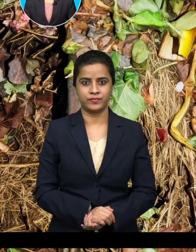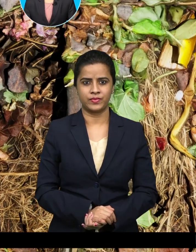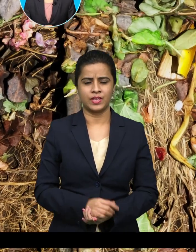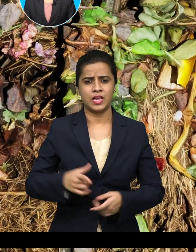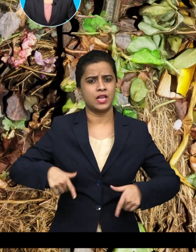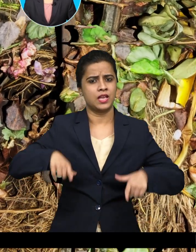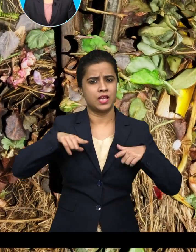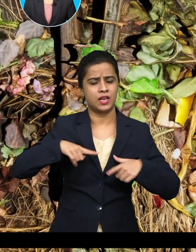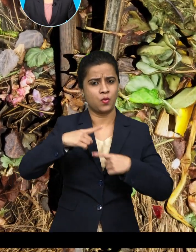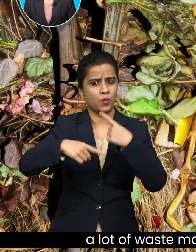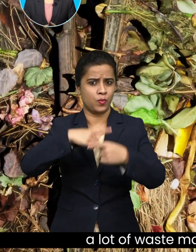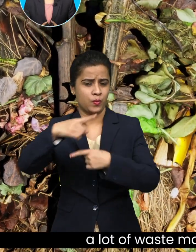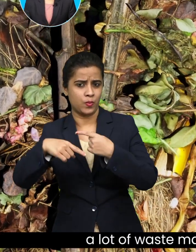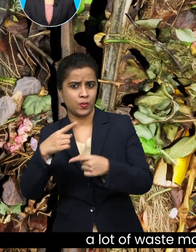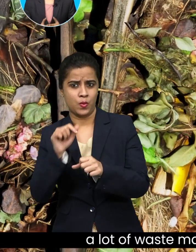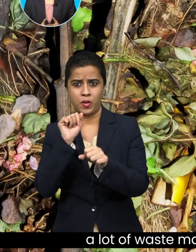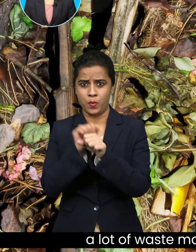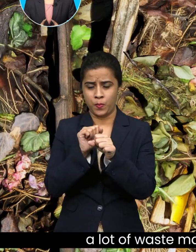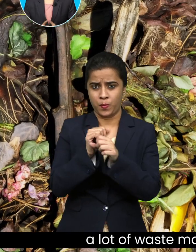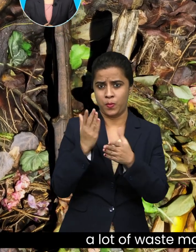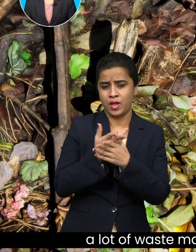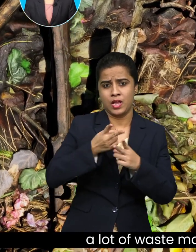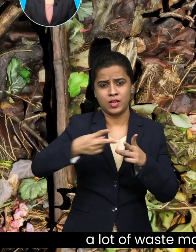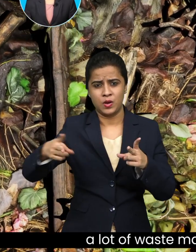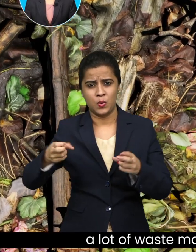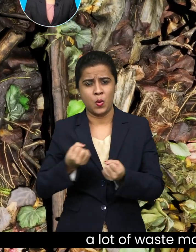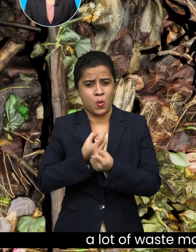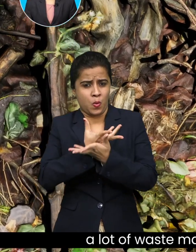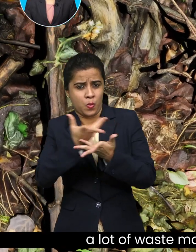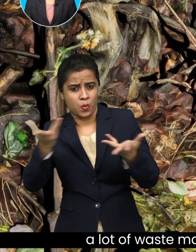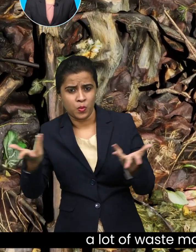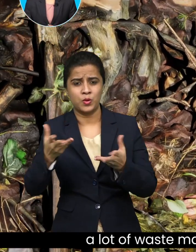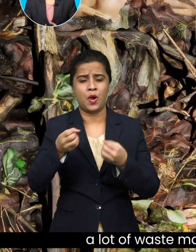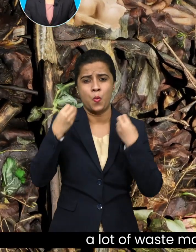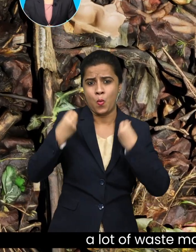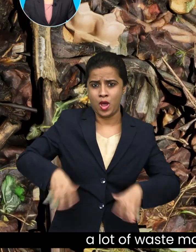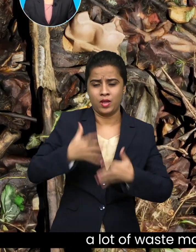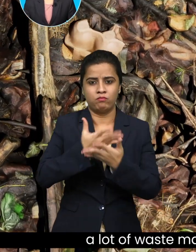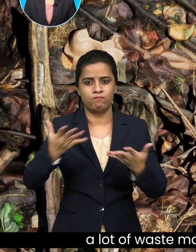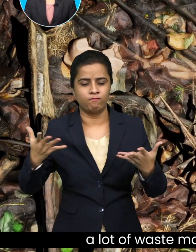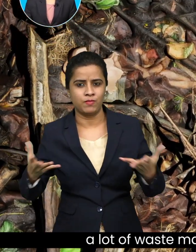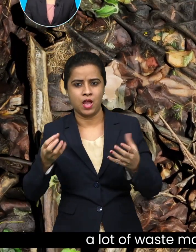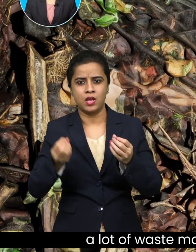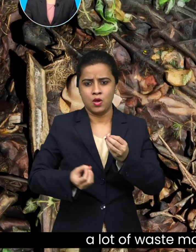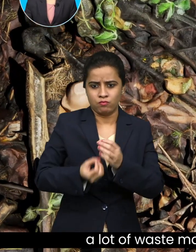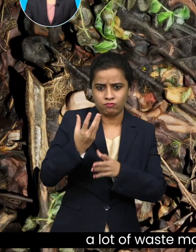In our daily activities, a lot of waste material is generated and thrown away.